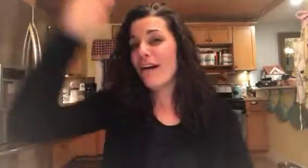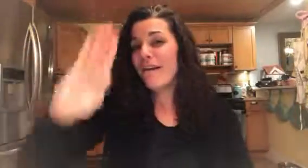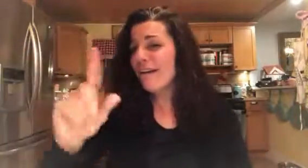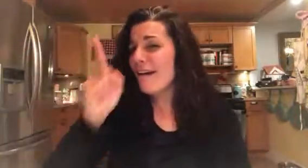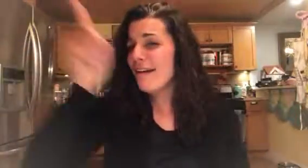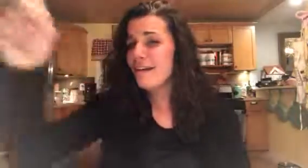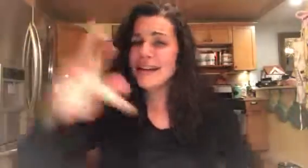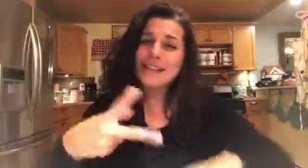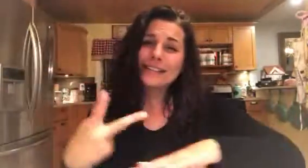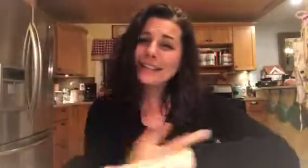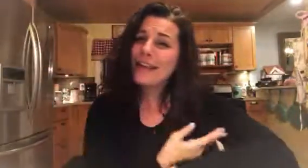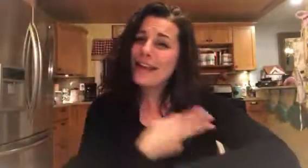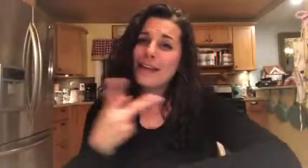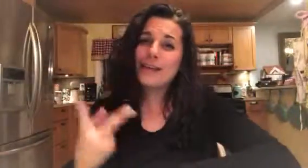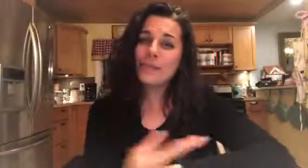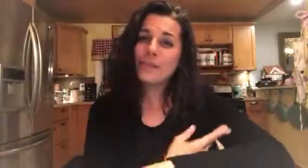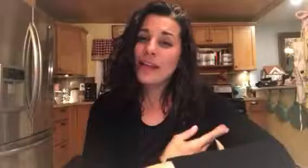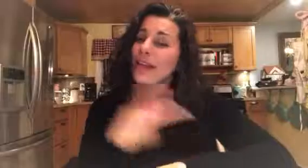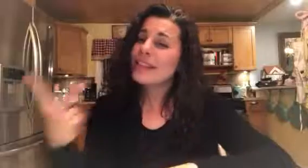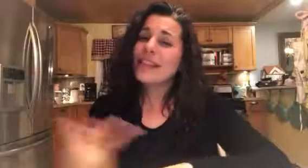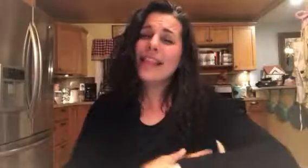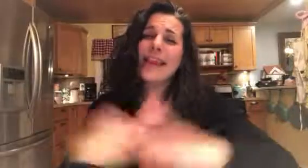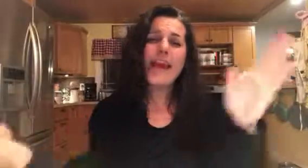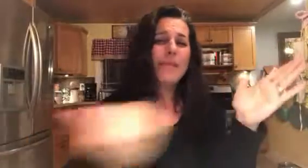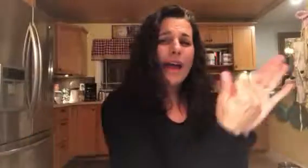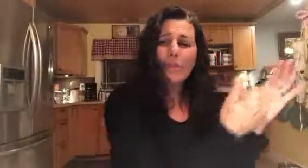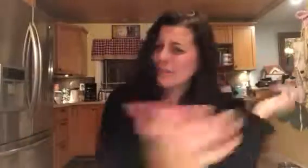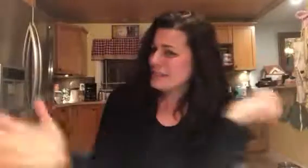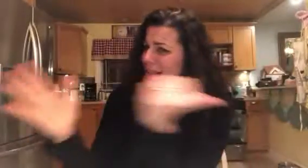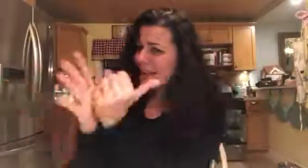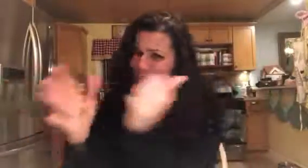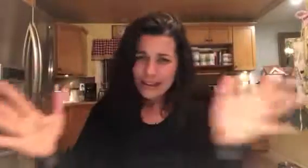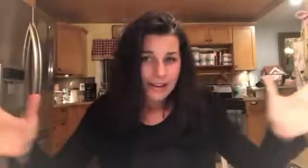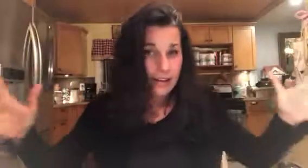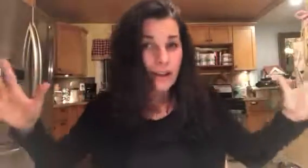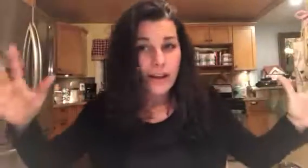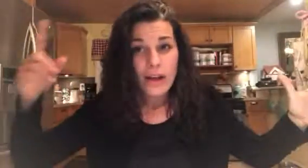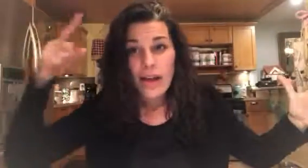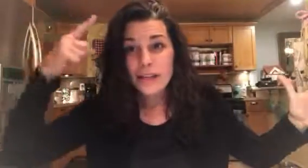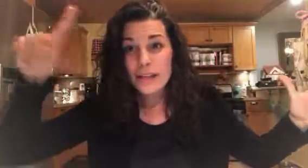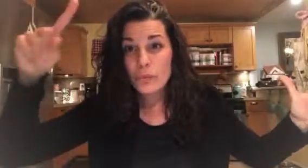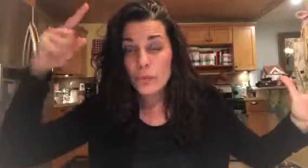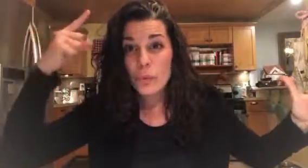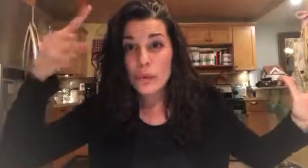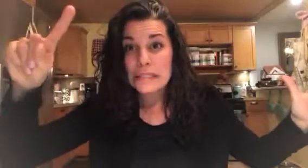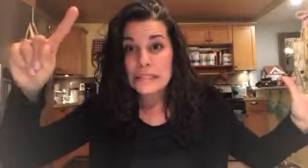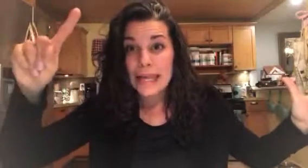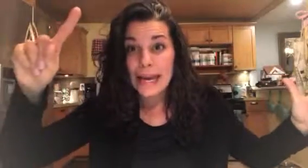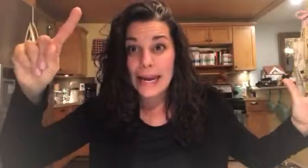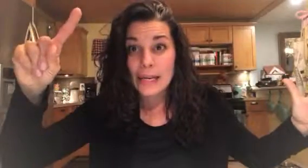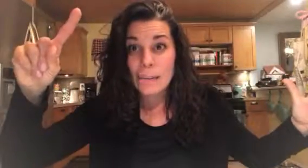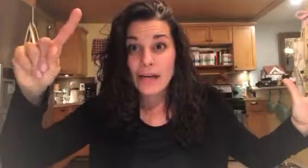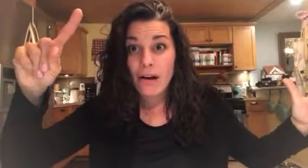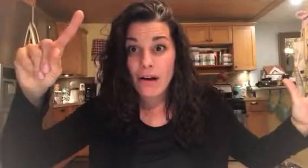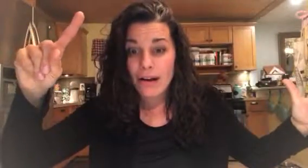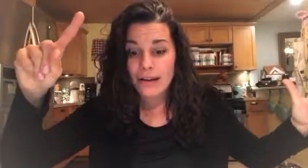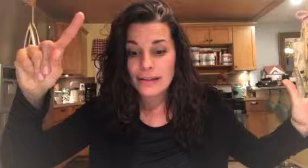our God, he's the lamb that was slain, and he was slain